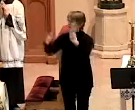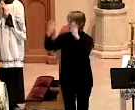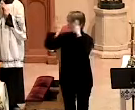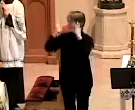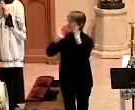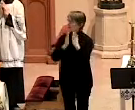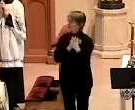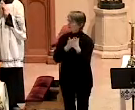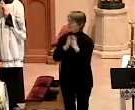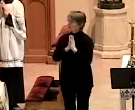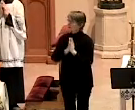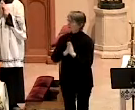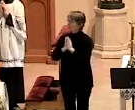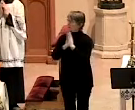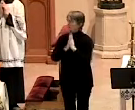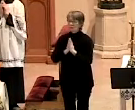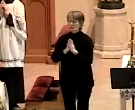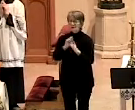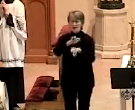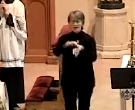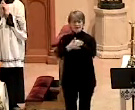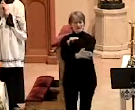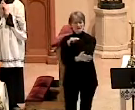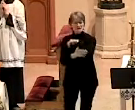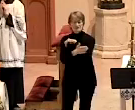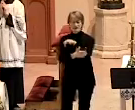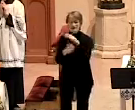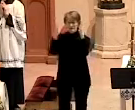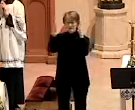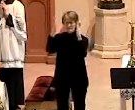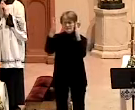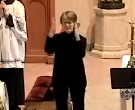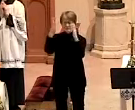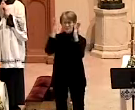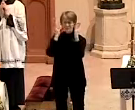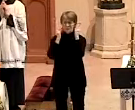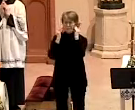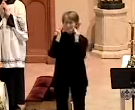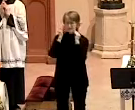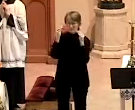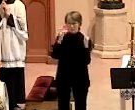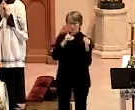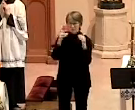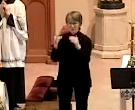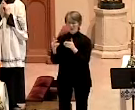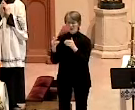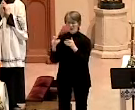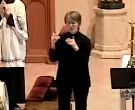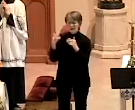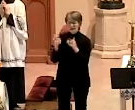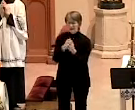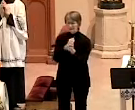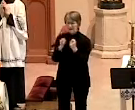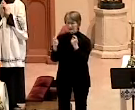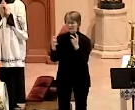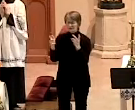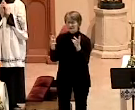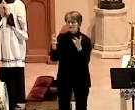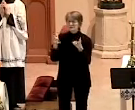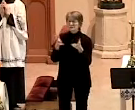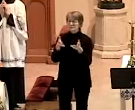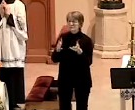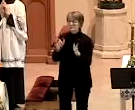prayers. That nations experiencing war and violence may achieve lasting peace and justice. Let us pray to the